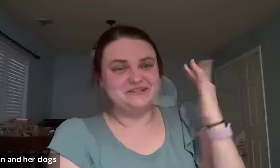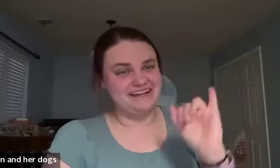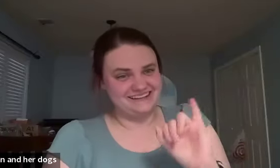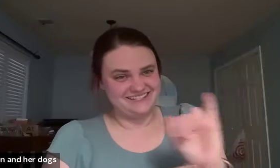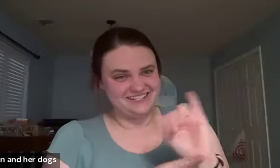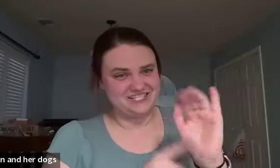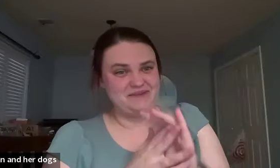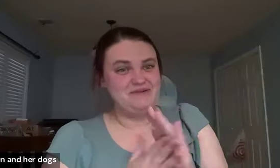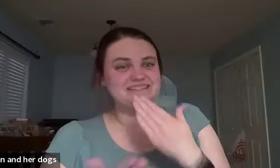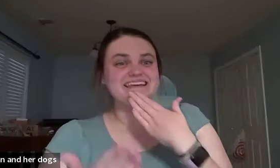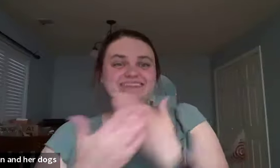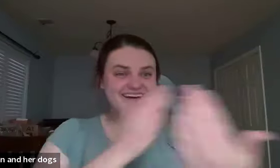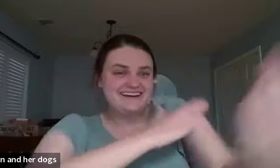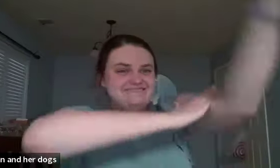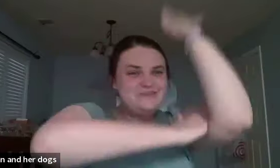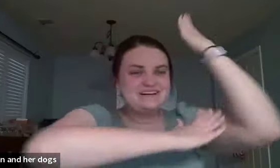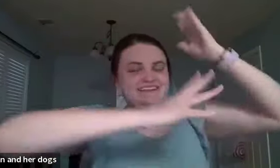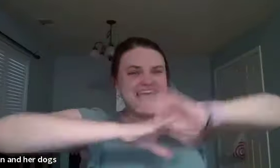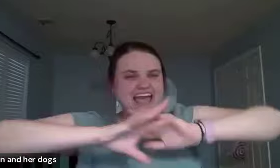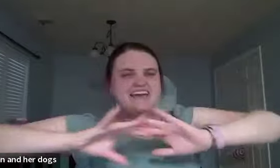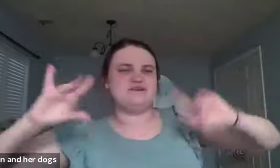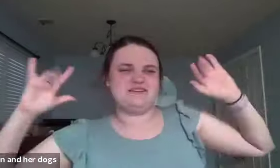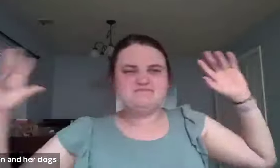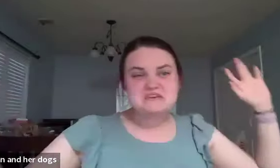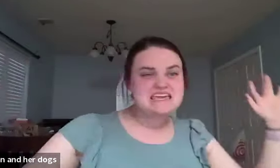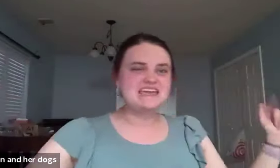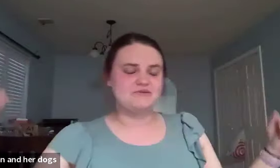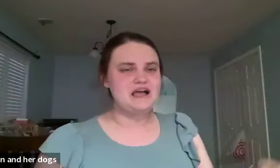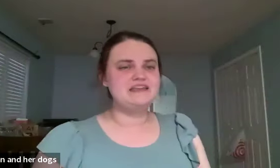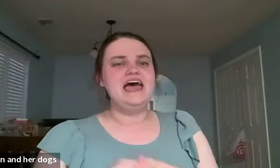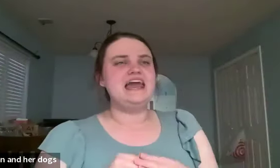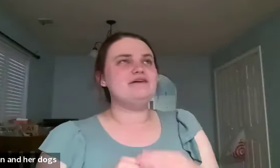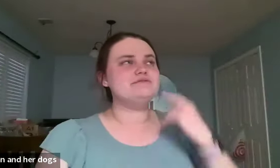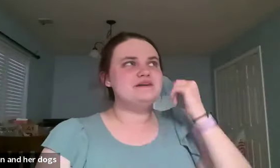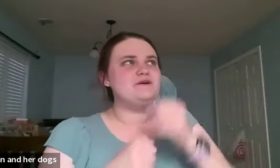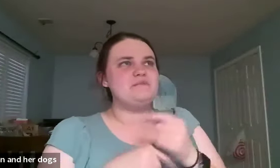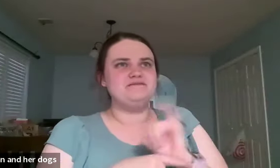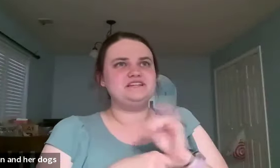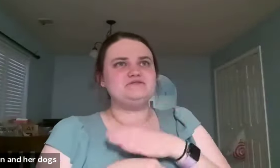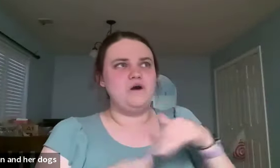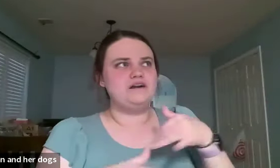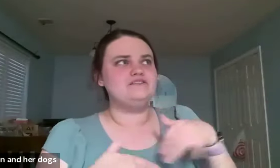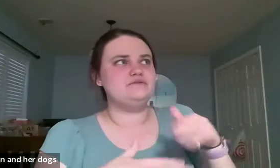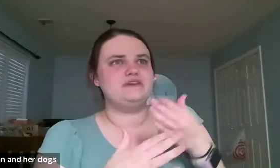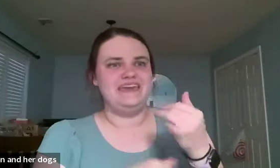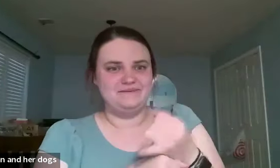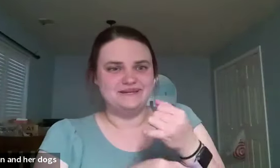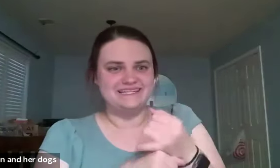during my internship. I was like, good morning, like to everyone, like big and wild. And I remember on my first day, I was walking through the